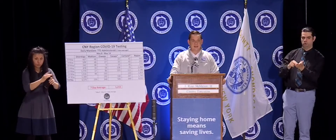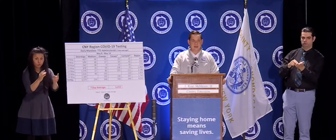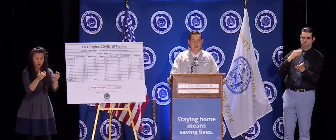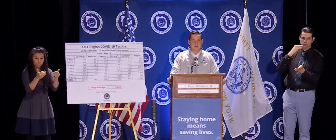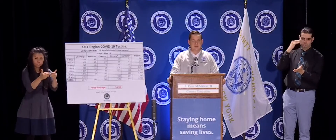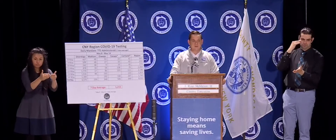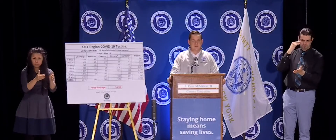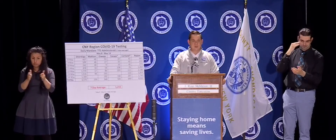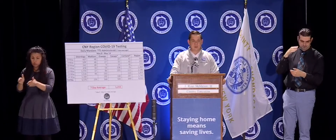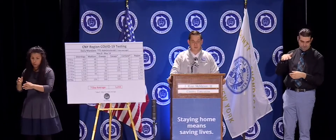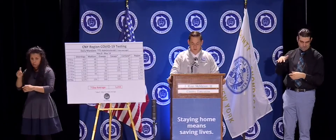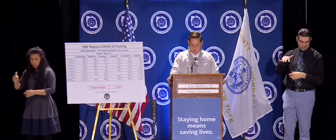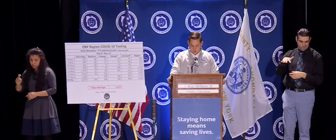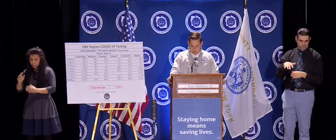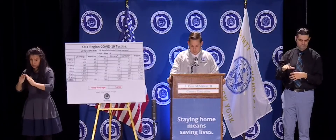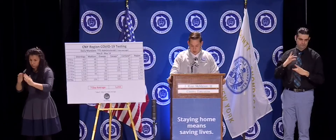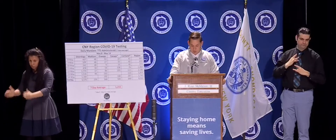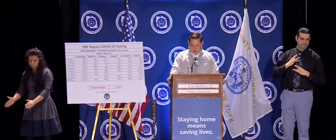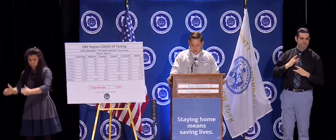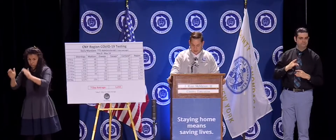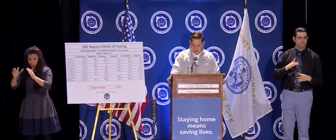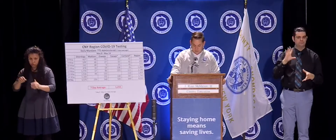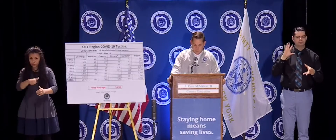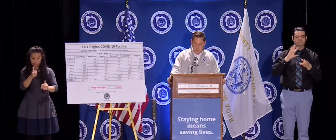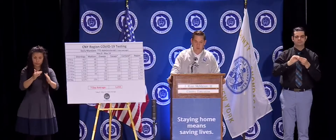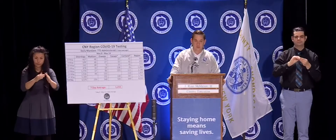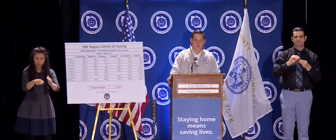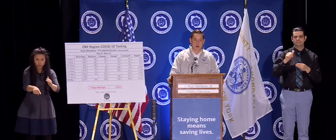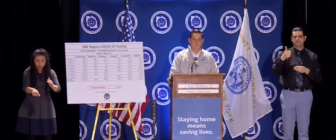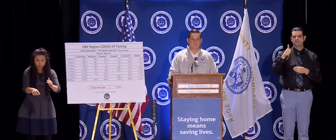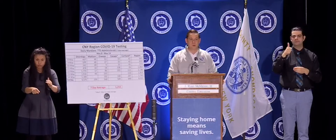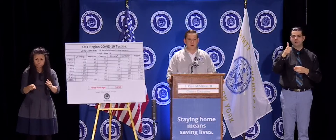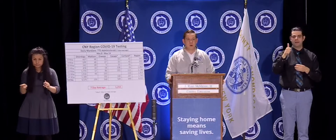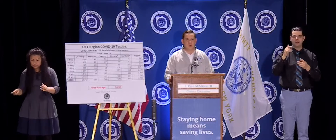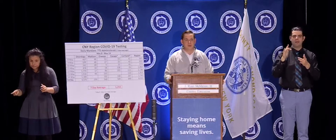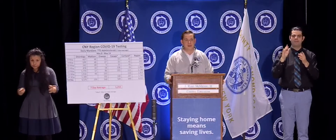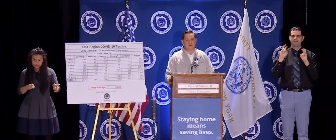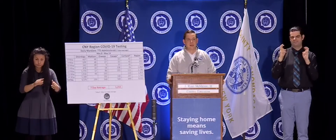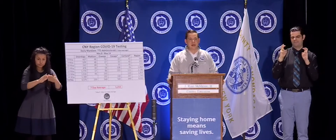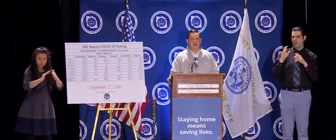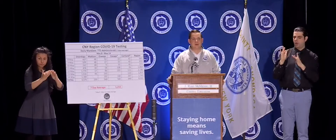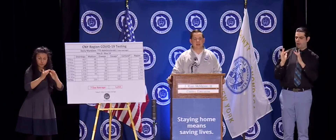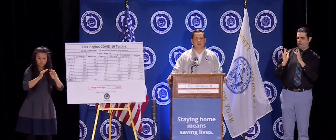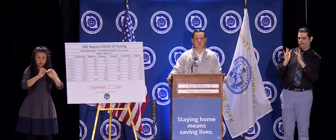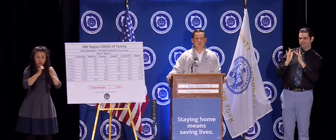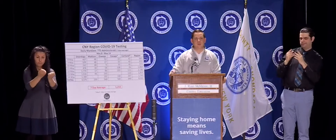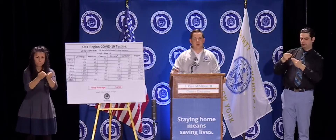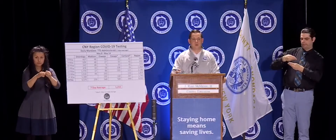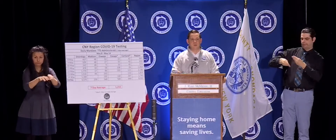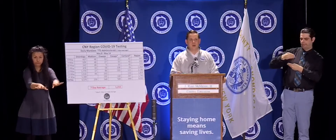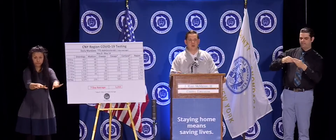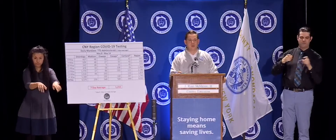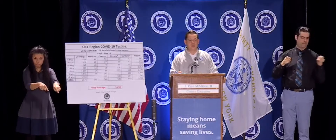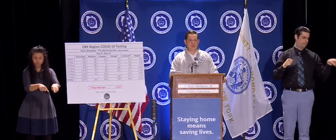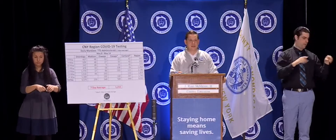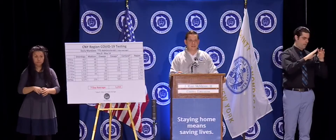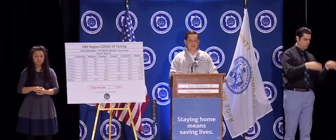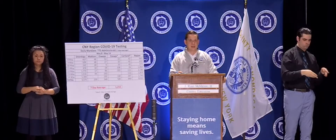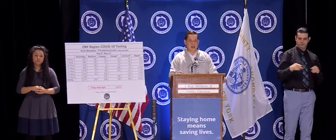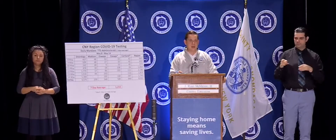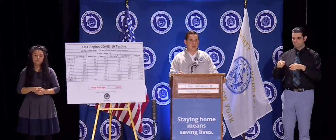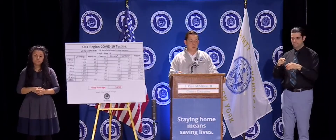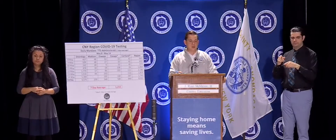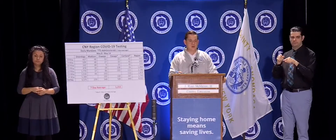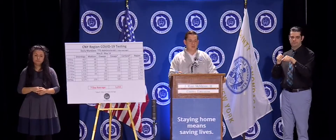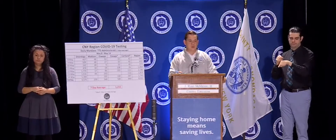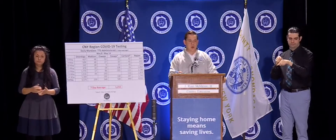10 contacts and affiliations, and we had 10 from community spread. Our 7-day average on community spread was about 13 cases